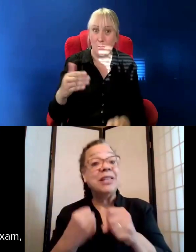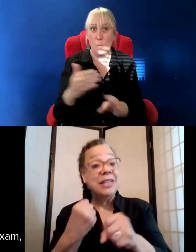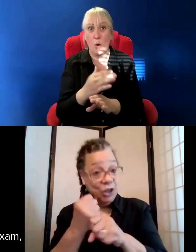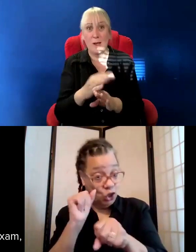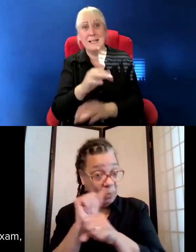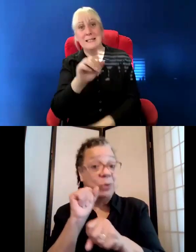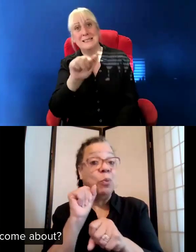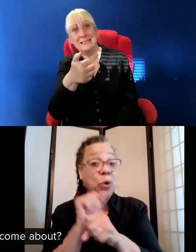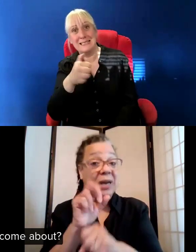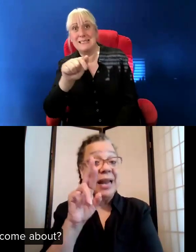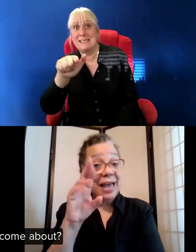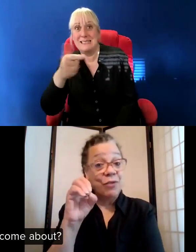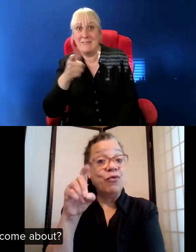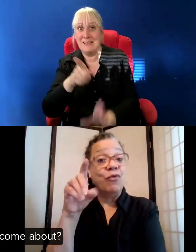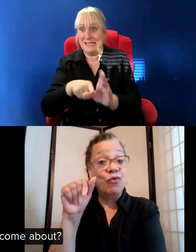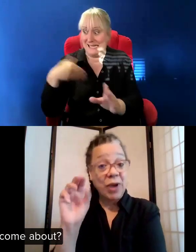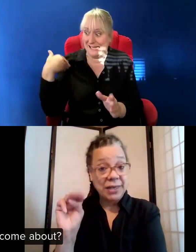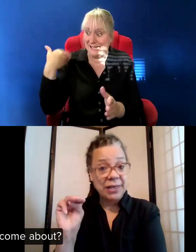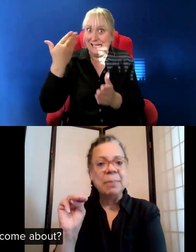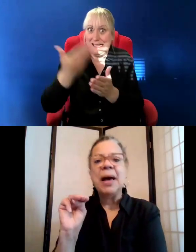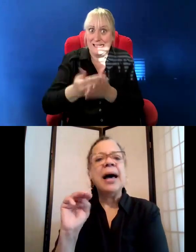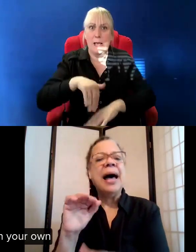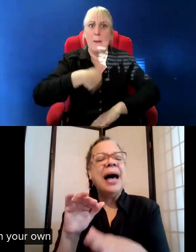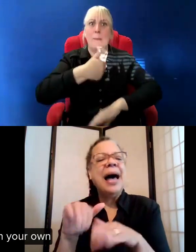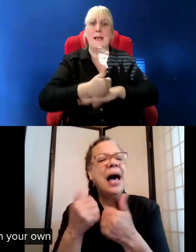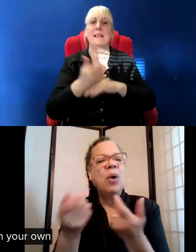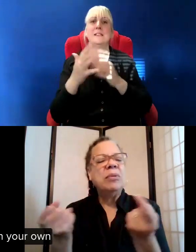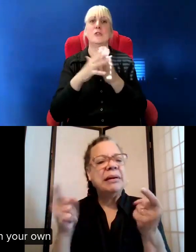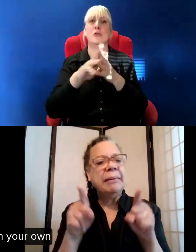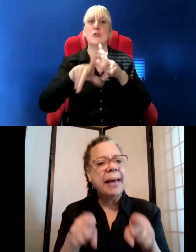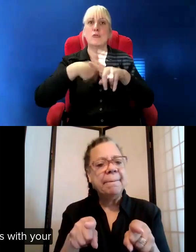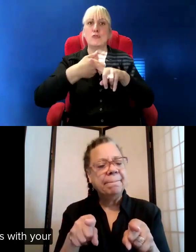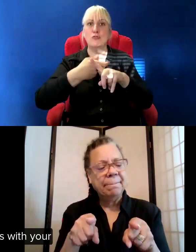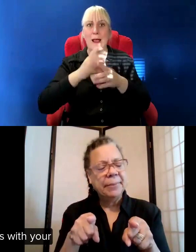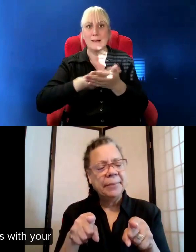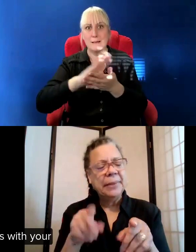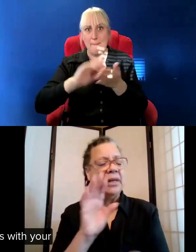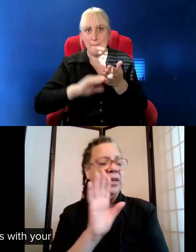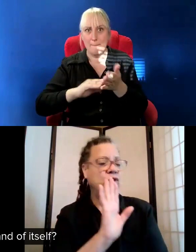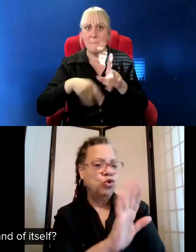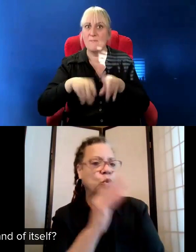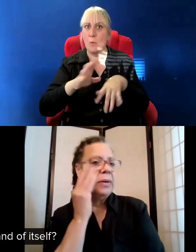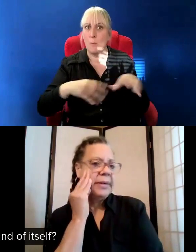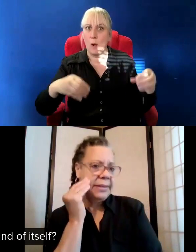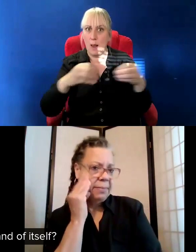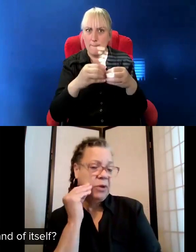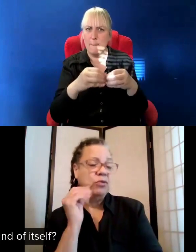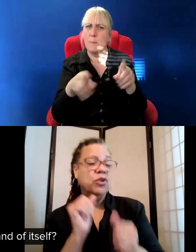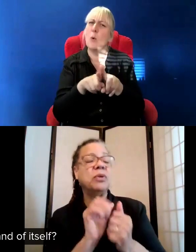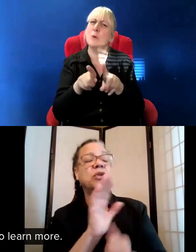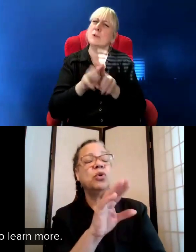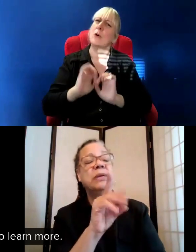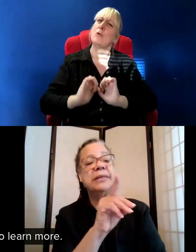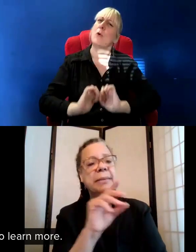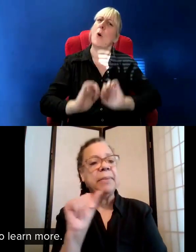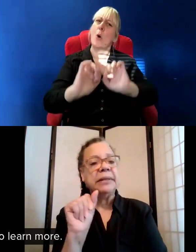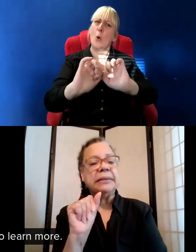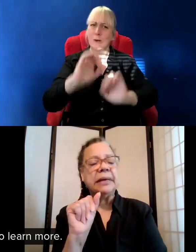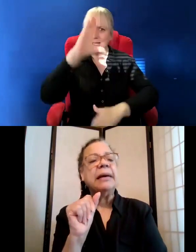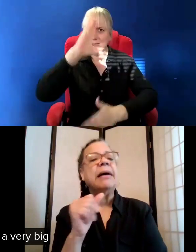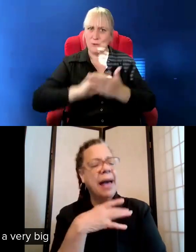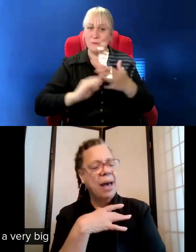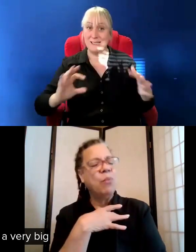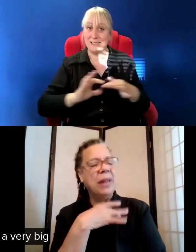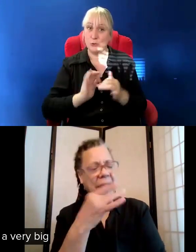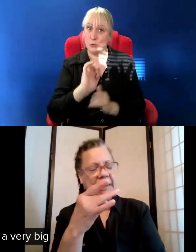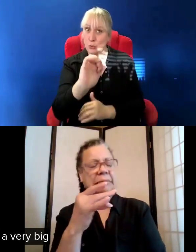at Wrexham, how has that come about? And even in your own experiences with your disability in and of itself, I would love to learn